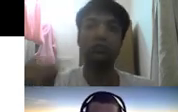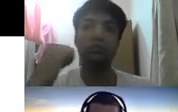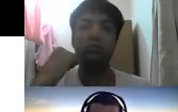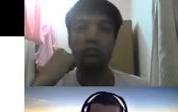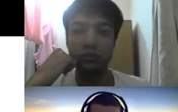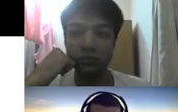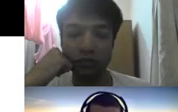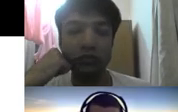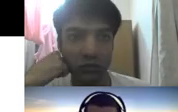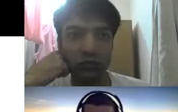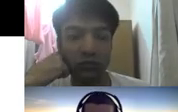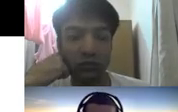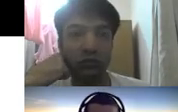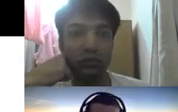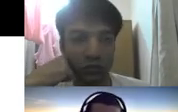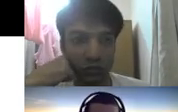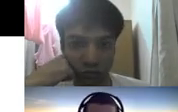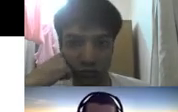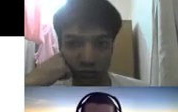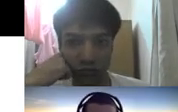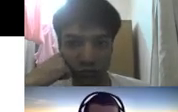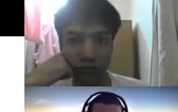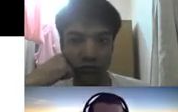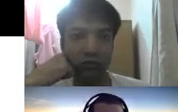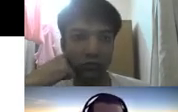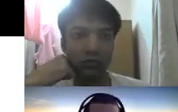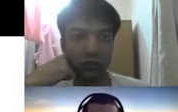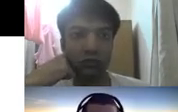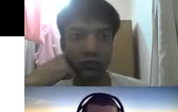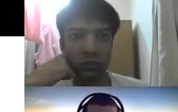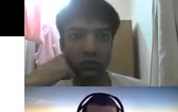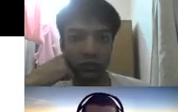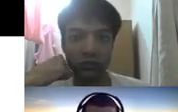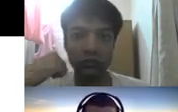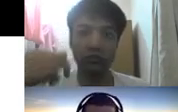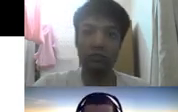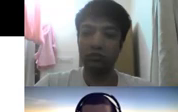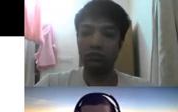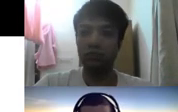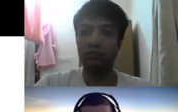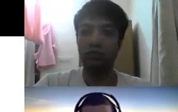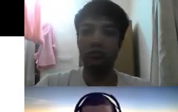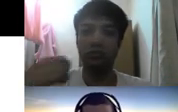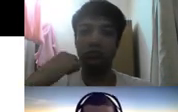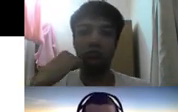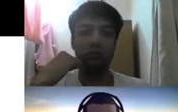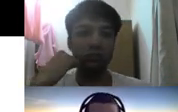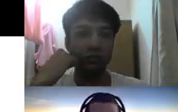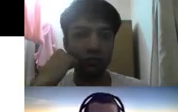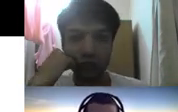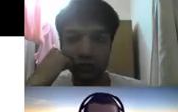consumer audio devices, so like my headphones and my microphone, etc., they, as far as we